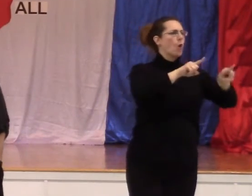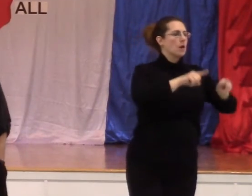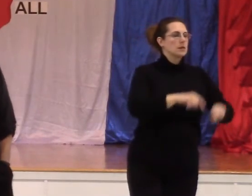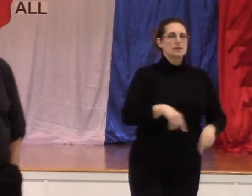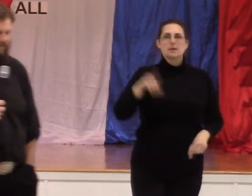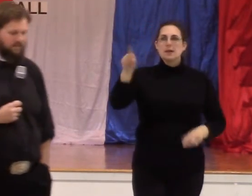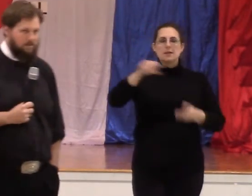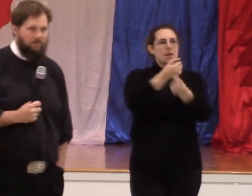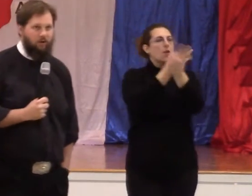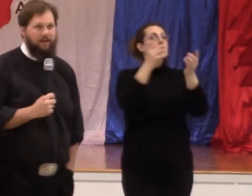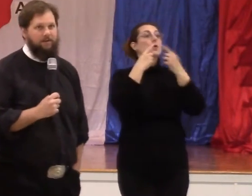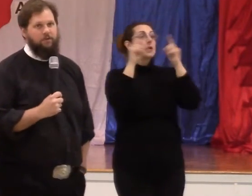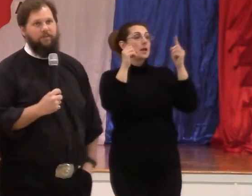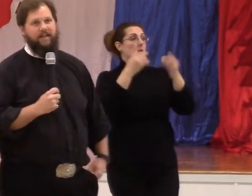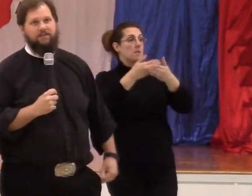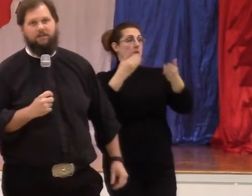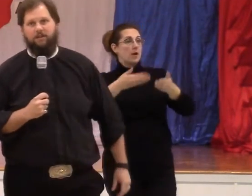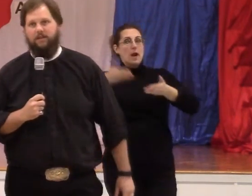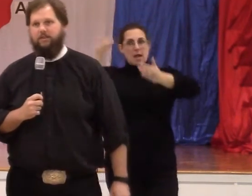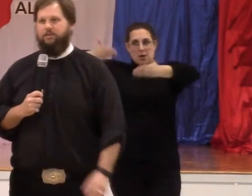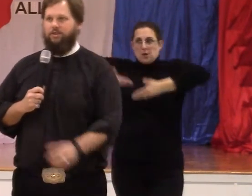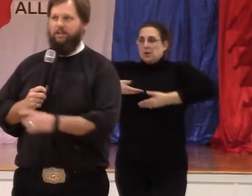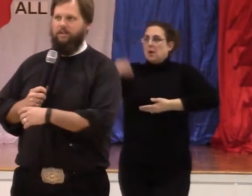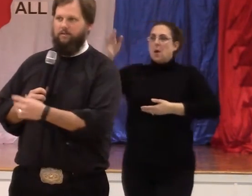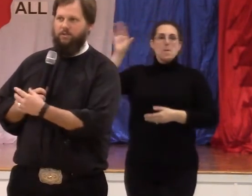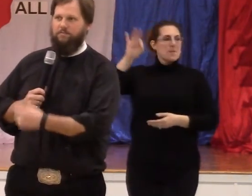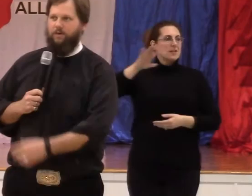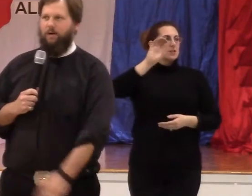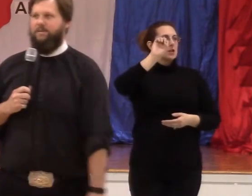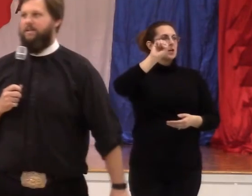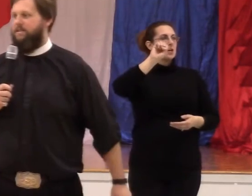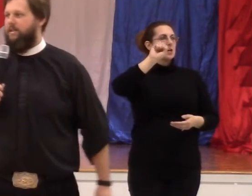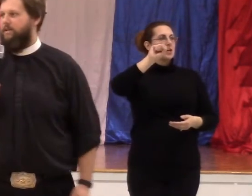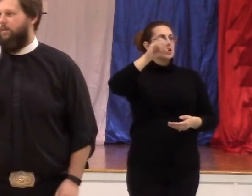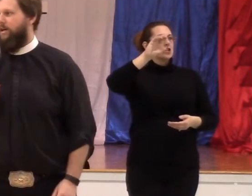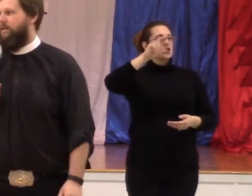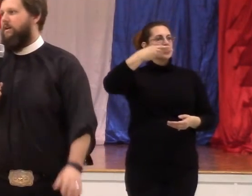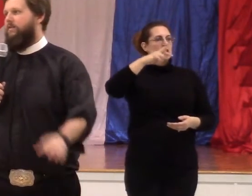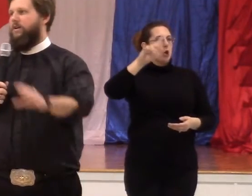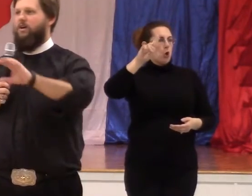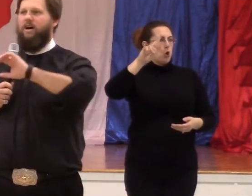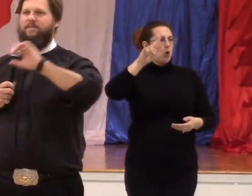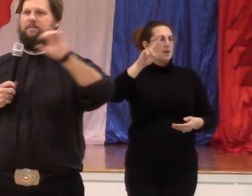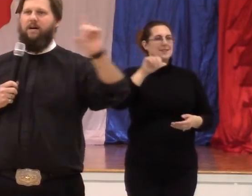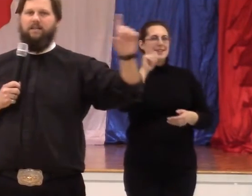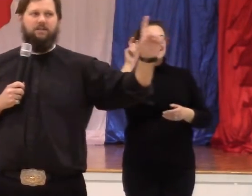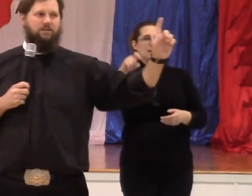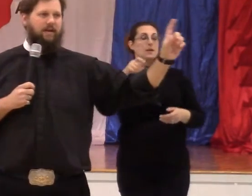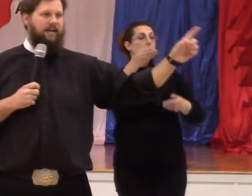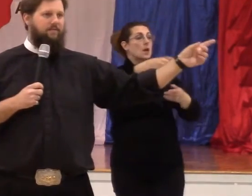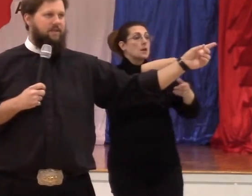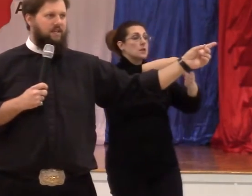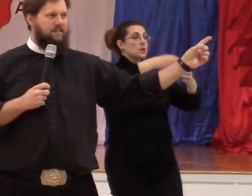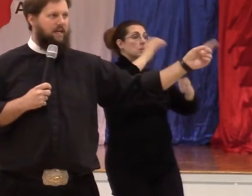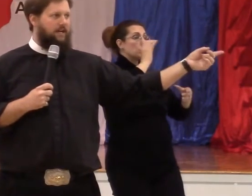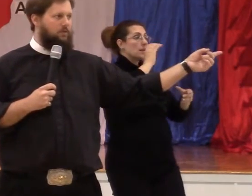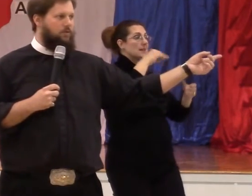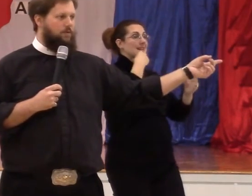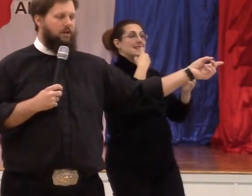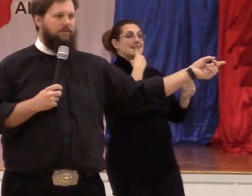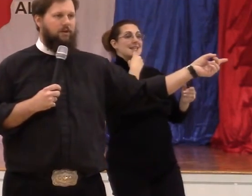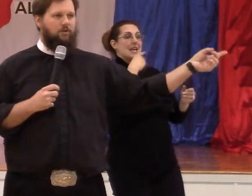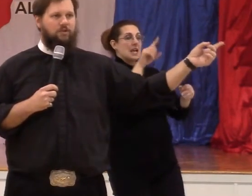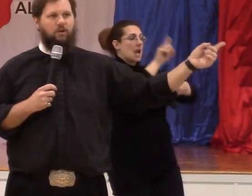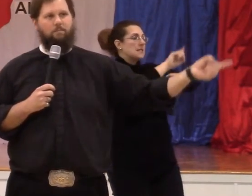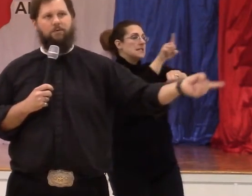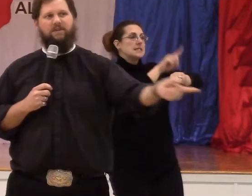Just a couple announcements before I introduce Pastor Scheer, which probably doesn't need one. The coffee mugs that you have that say Zion Lutheran